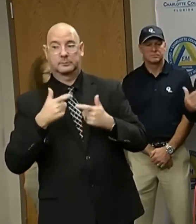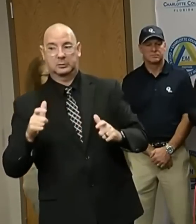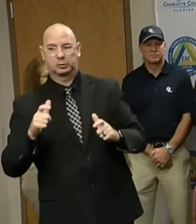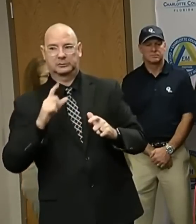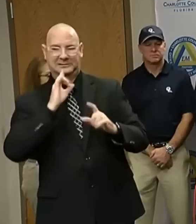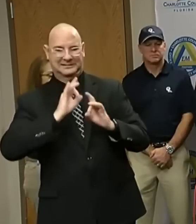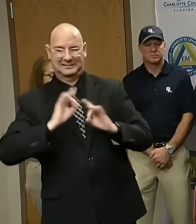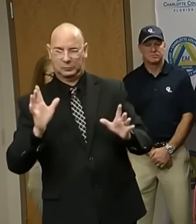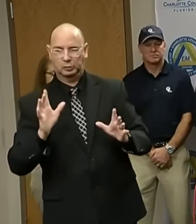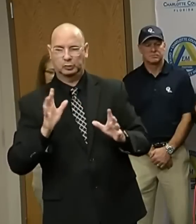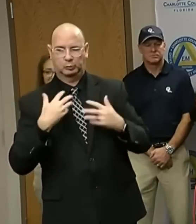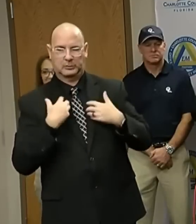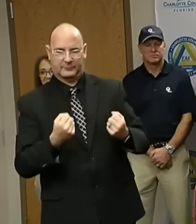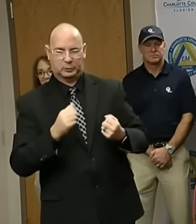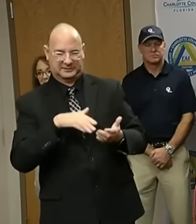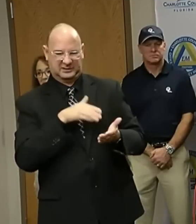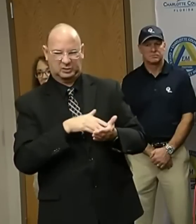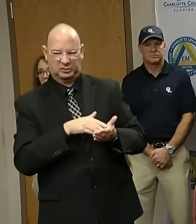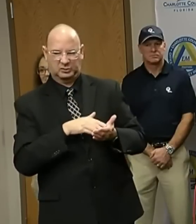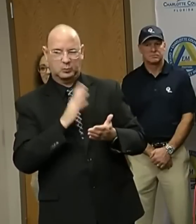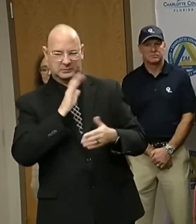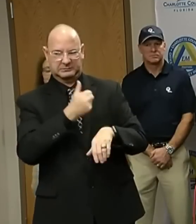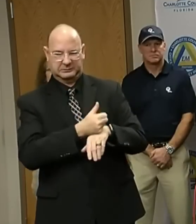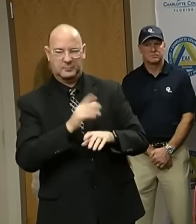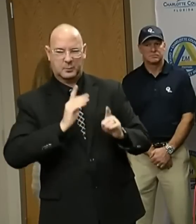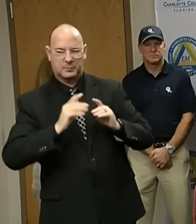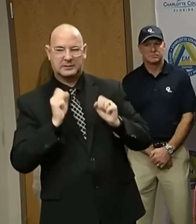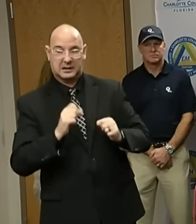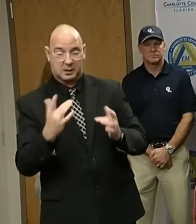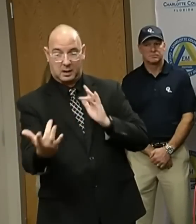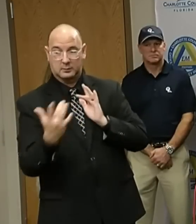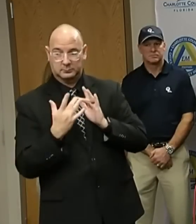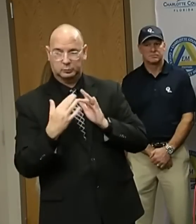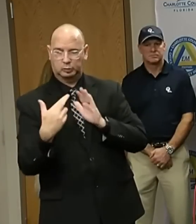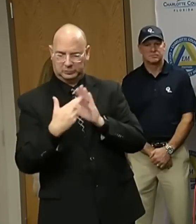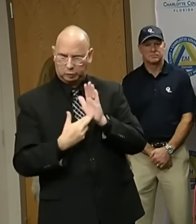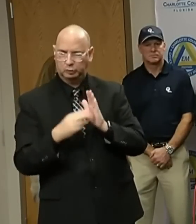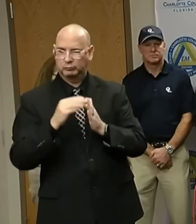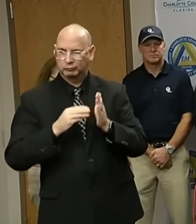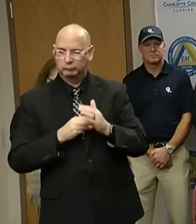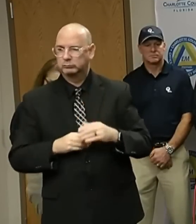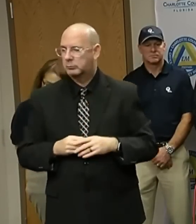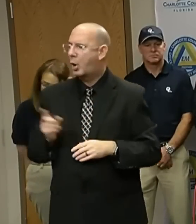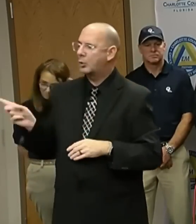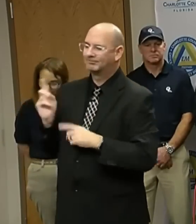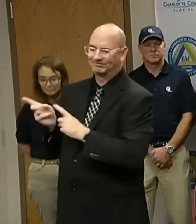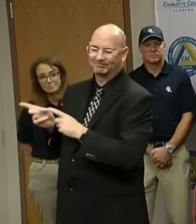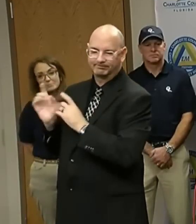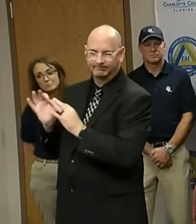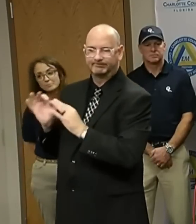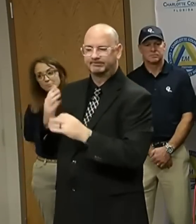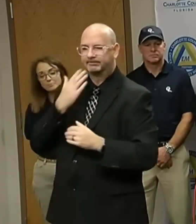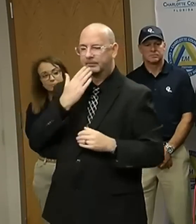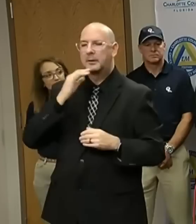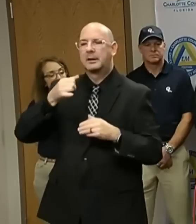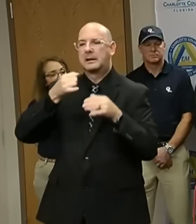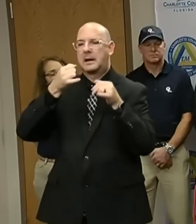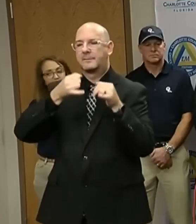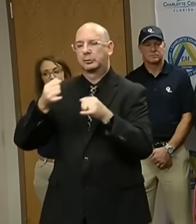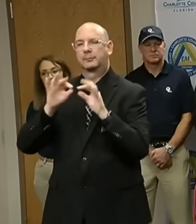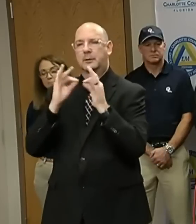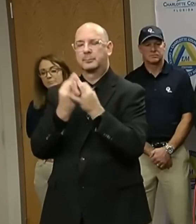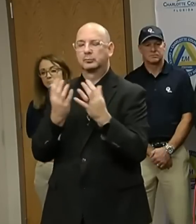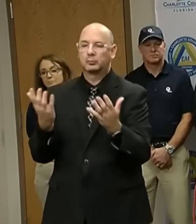centers, and we'll have people be able to register for that. So that's on an individual basis, and so somebody loses their house, and they may need